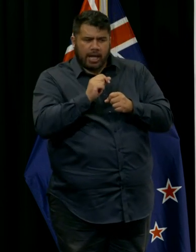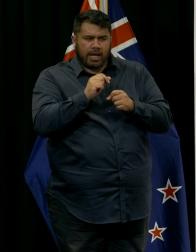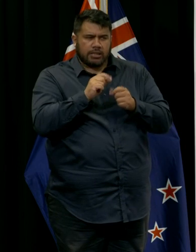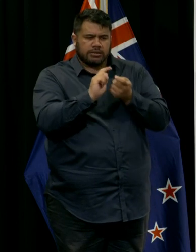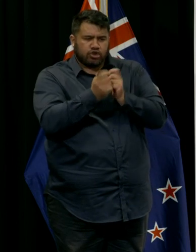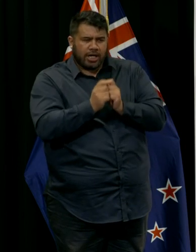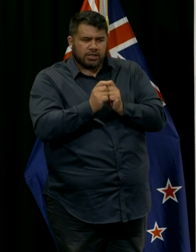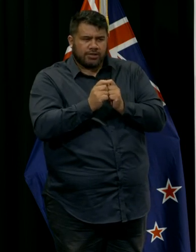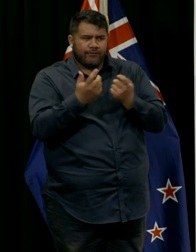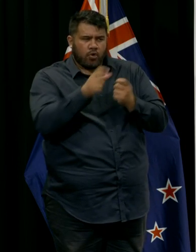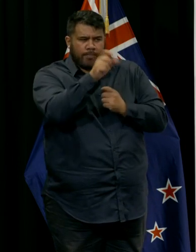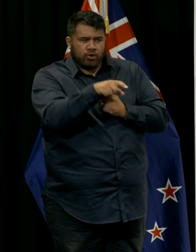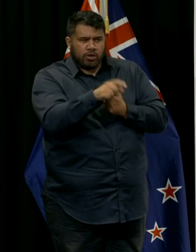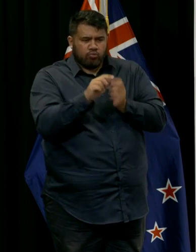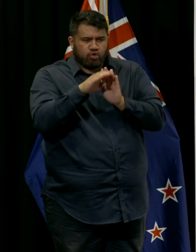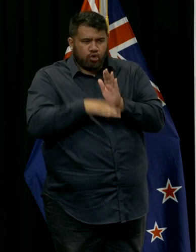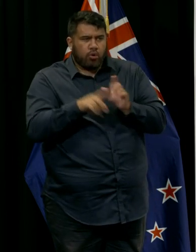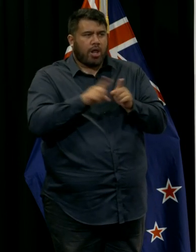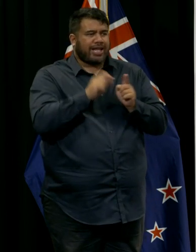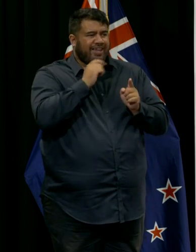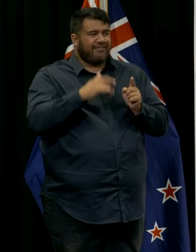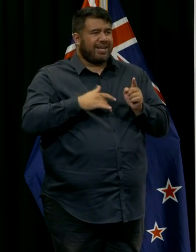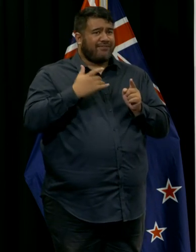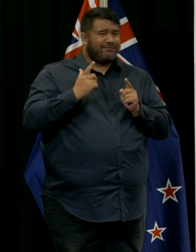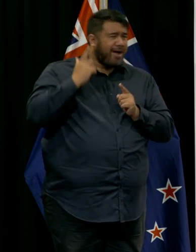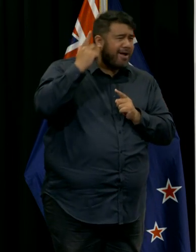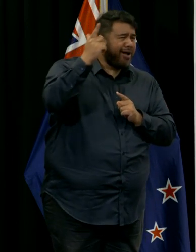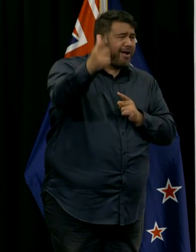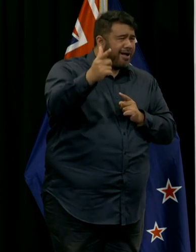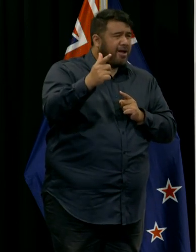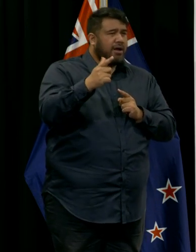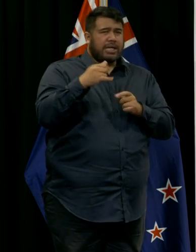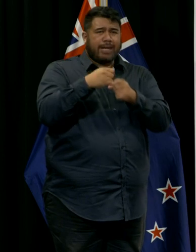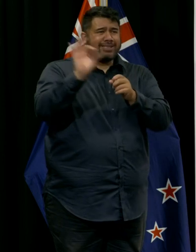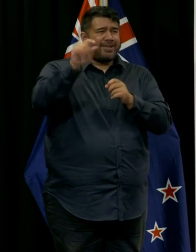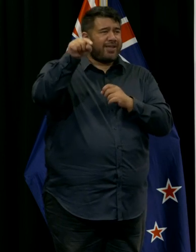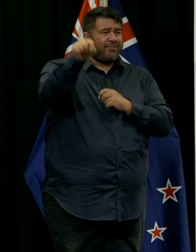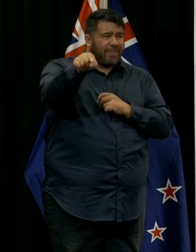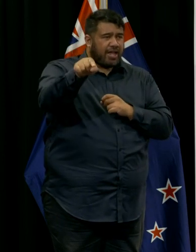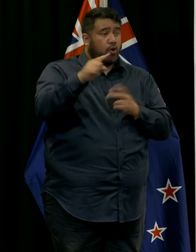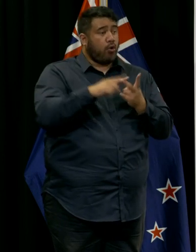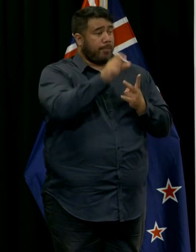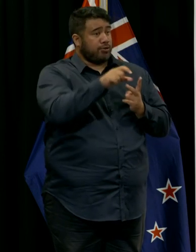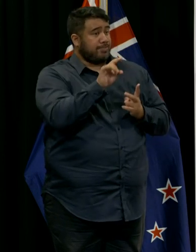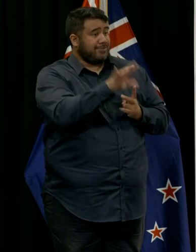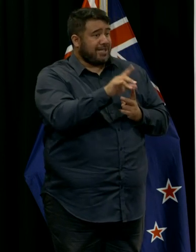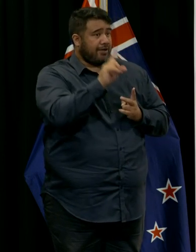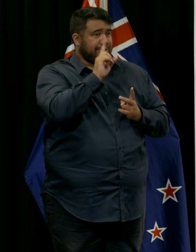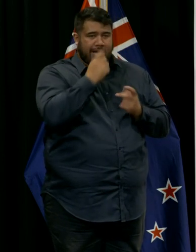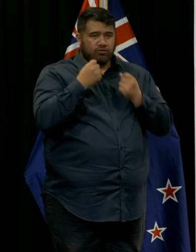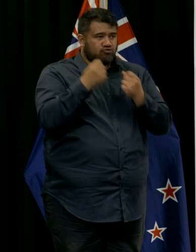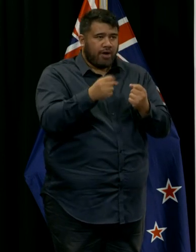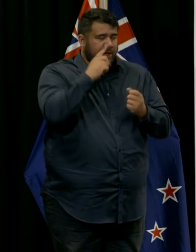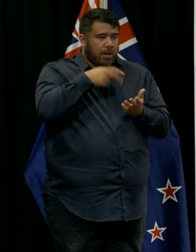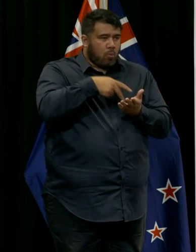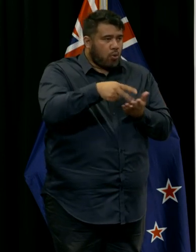For example, where people live remotely and it's harder for them to access the pharmacy, or where they have mobility issues, so it's a challenge for them